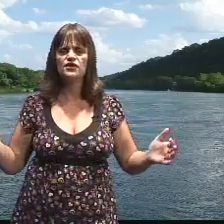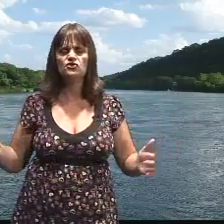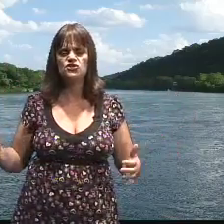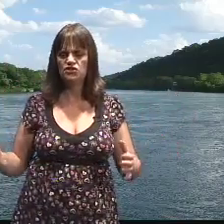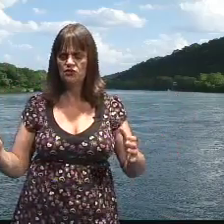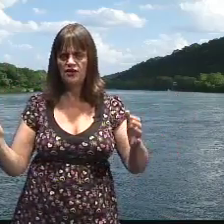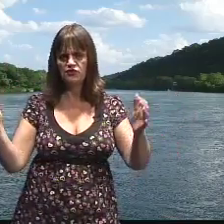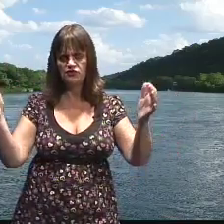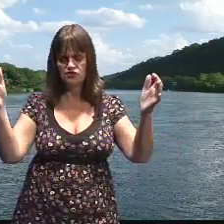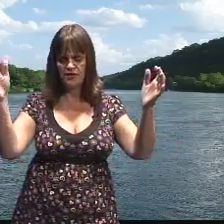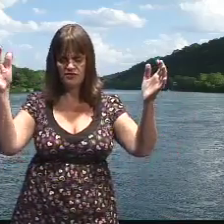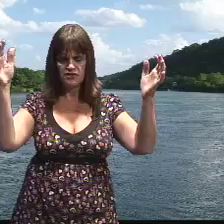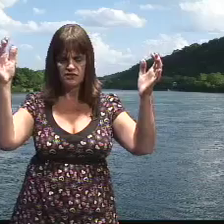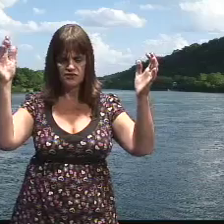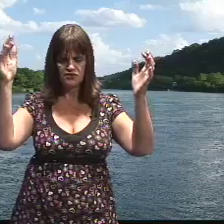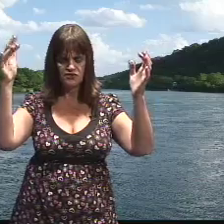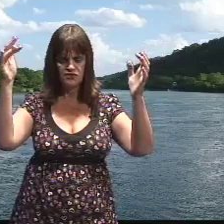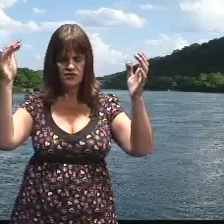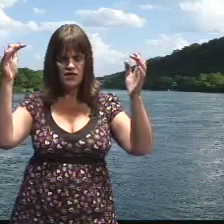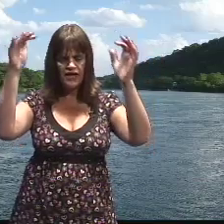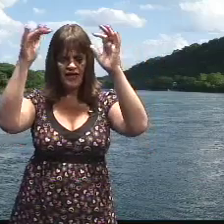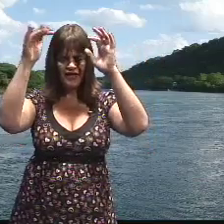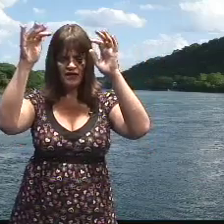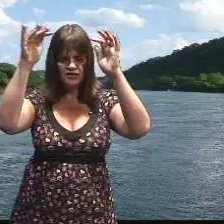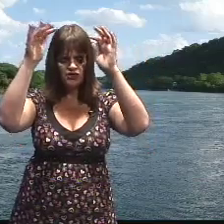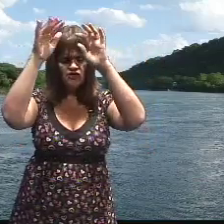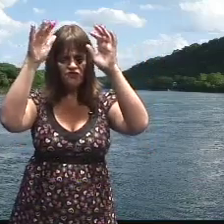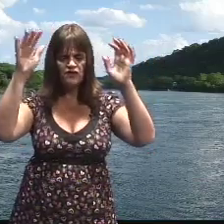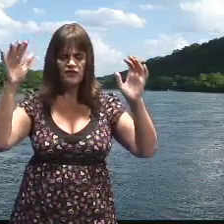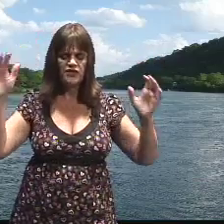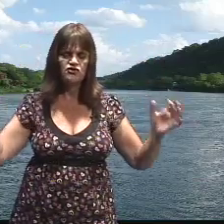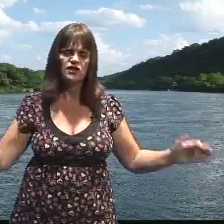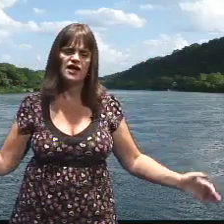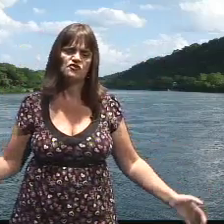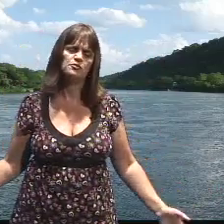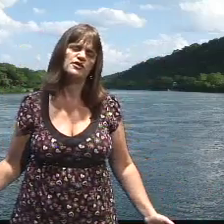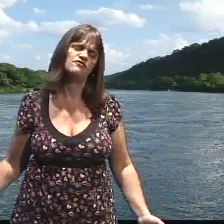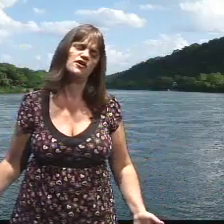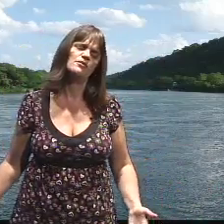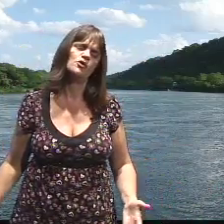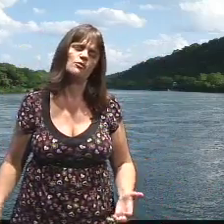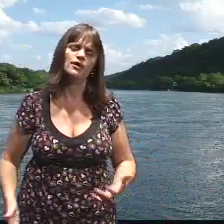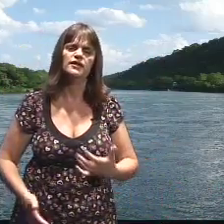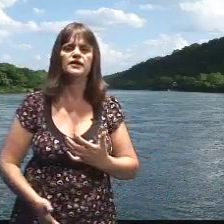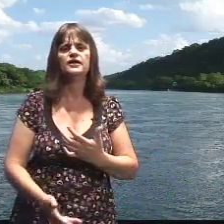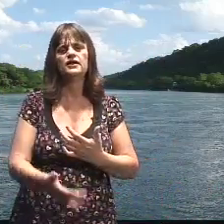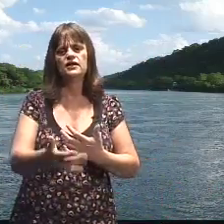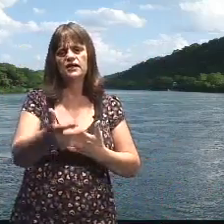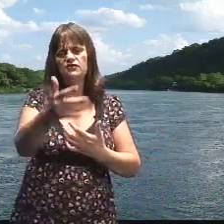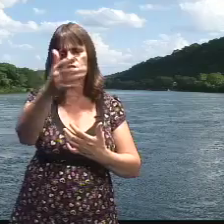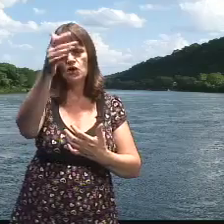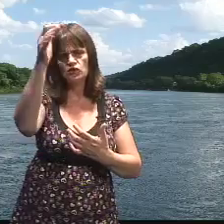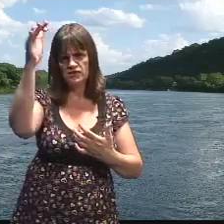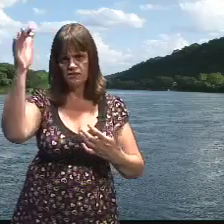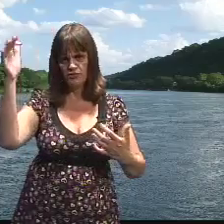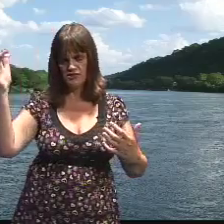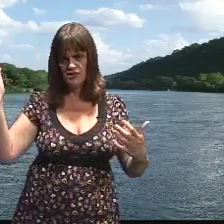your geographical surroundings, and you feel that your life would be far more abundant if you were only someplace